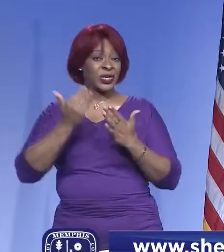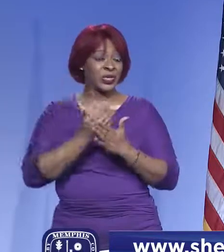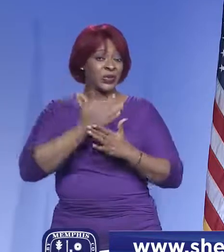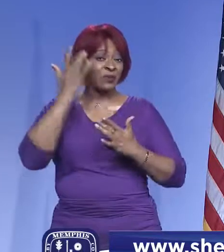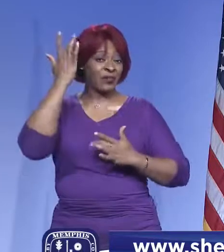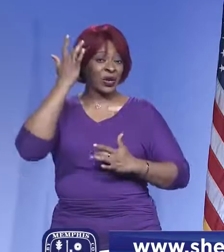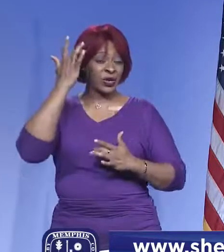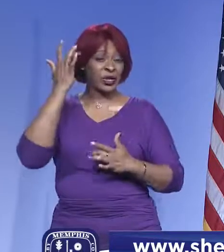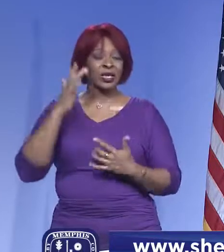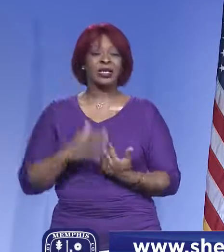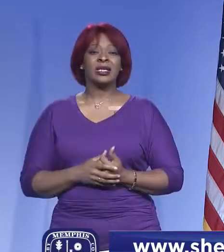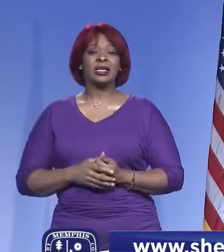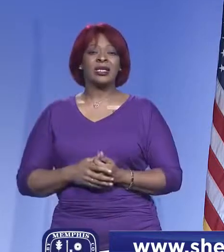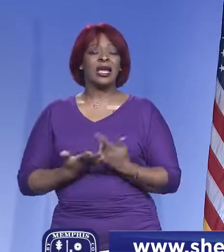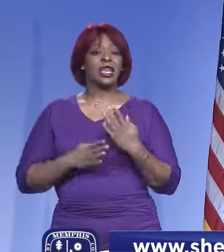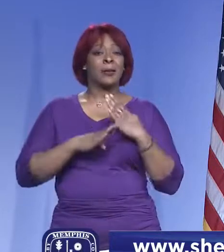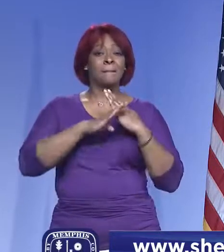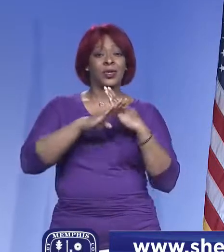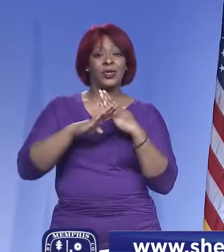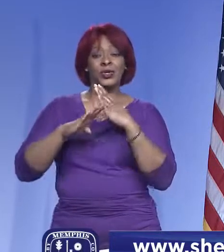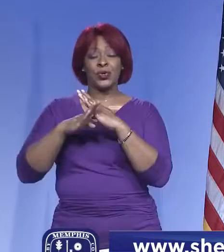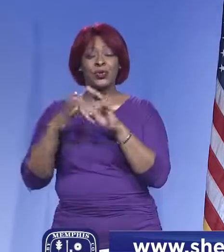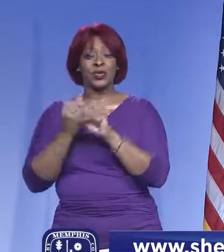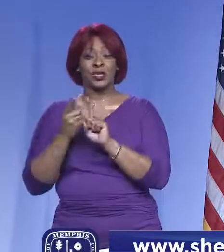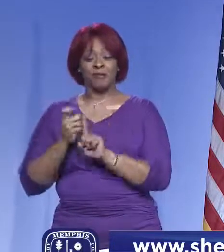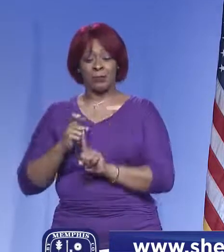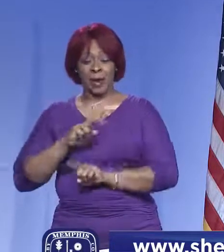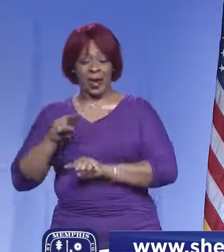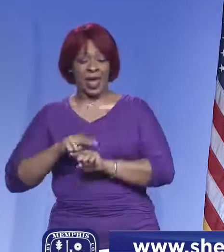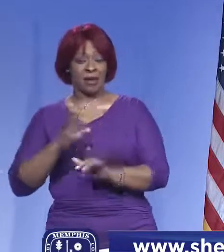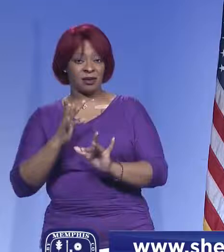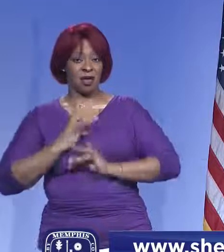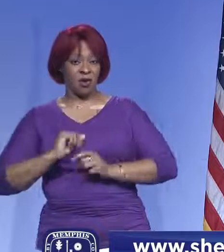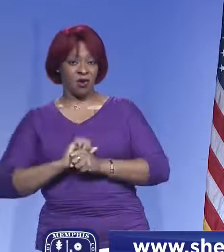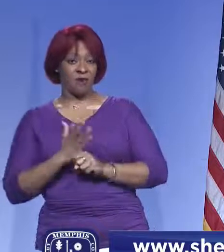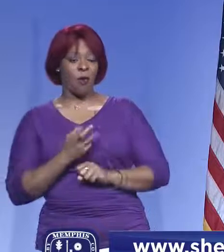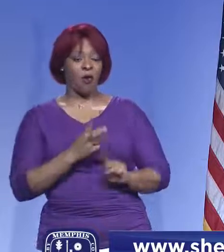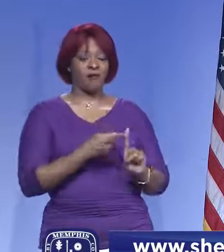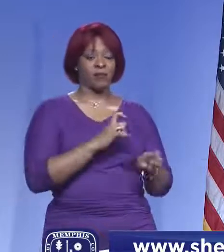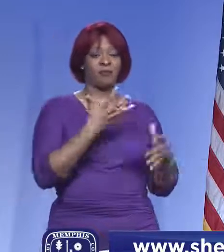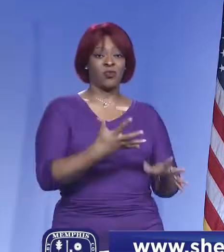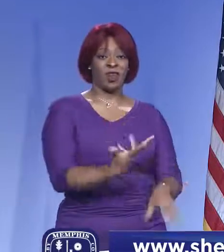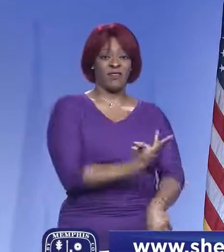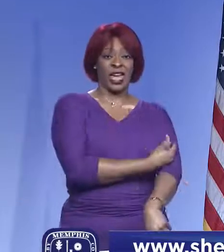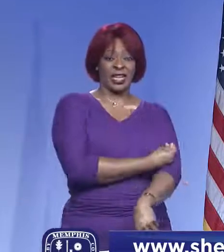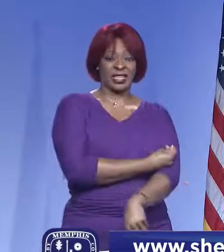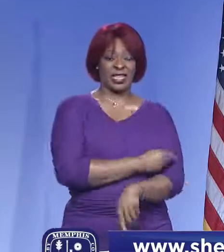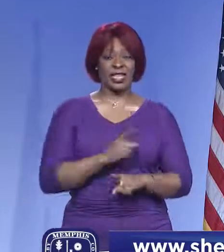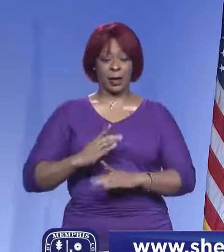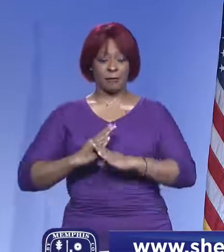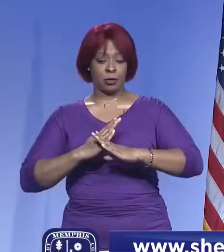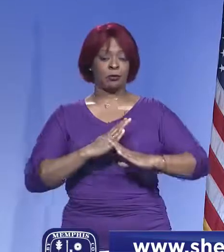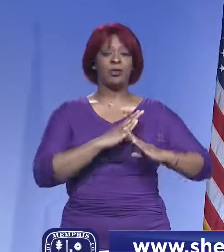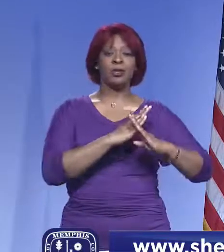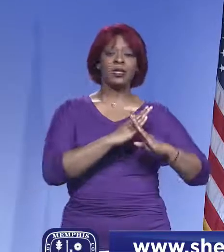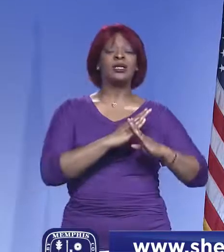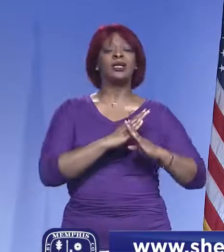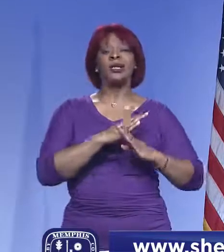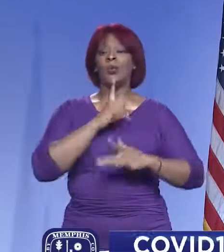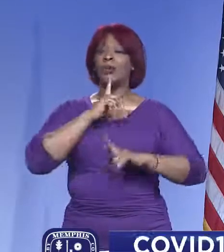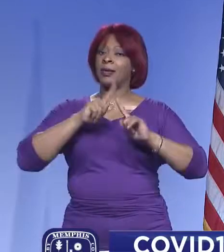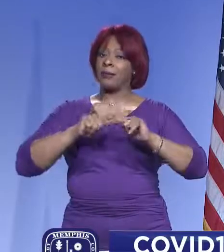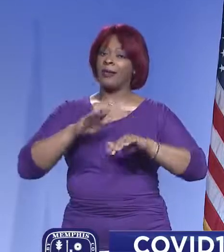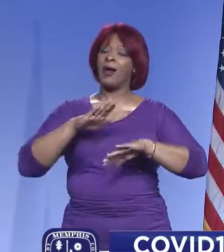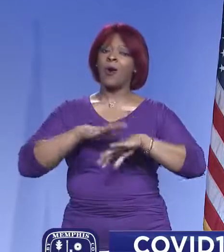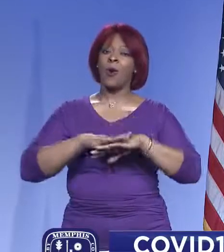the immune response that you get either way, from natural infection or from vaccination, is going to be based on